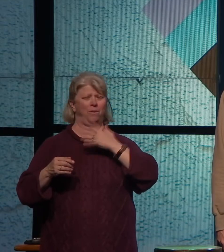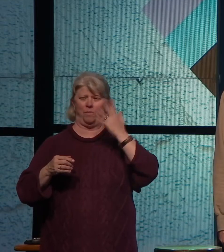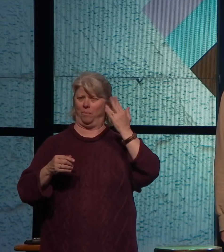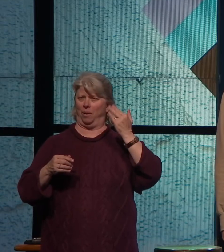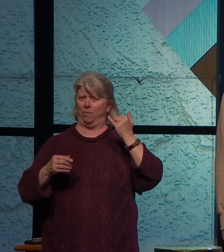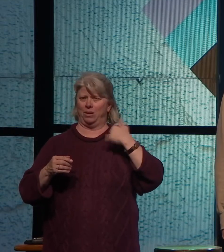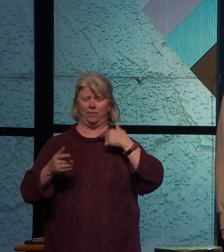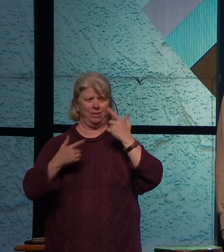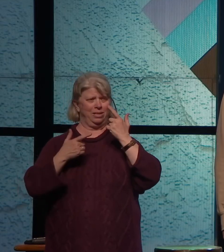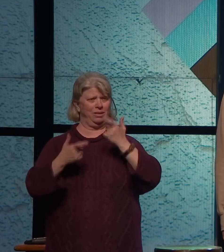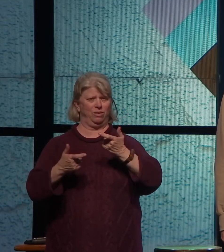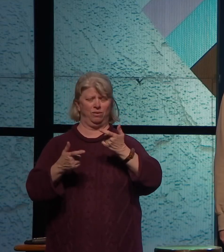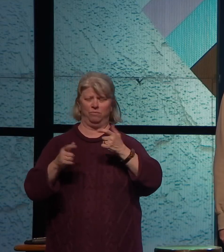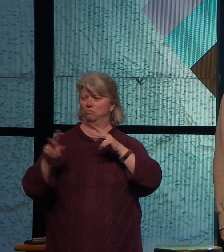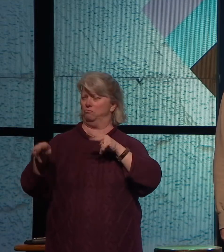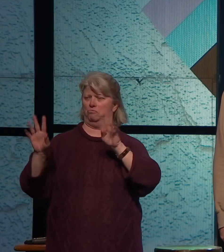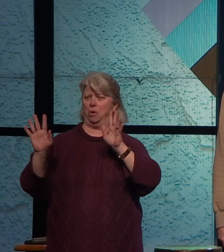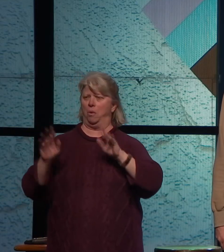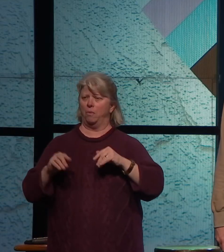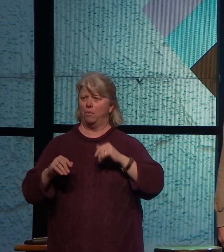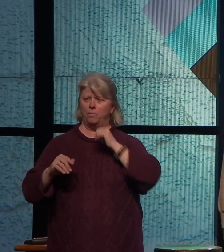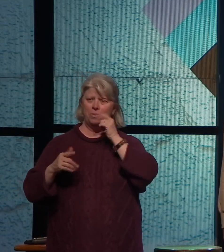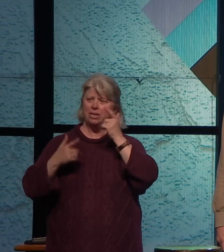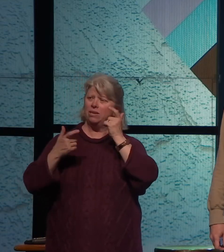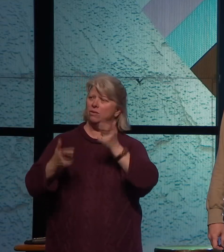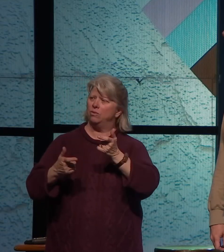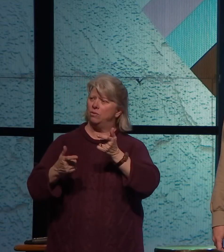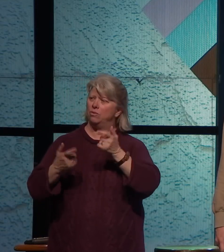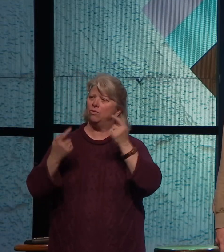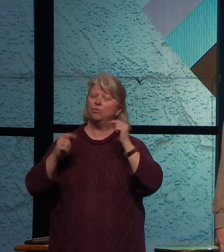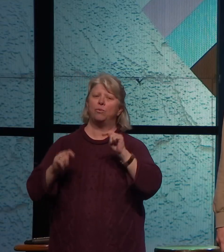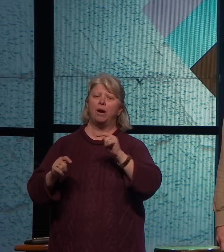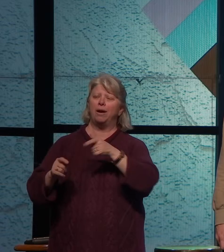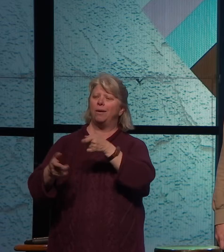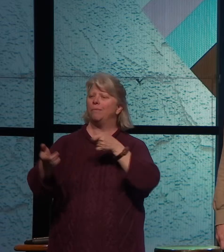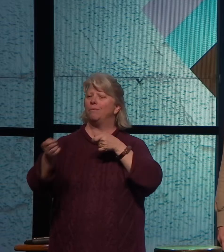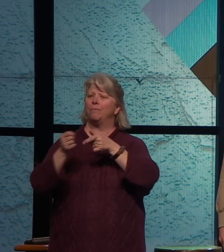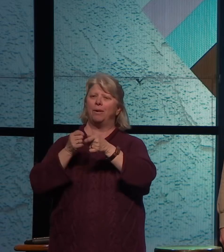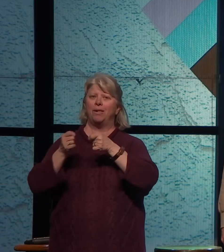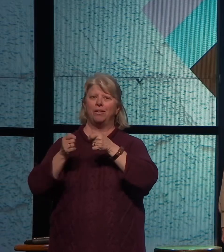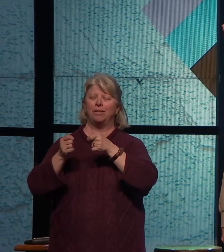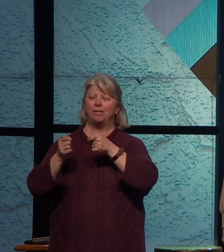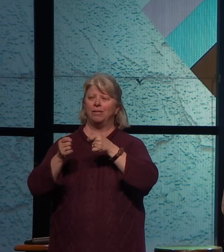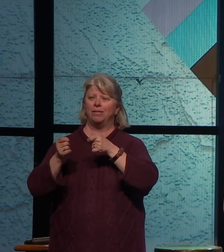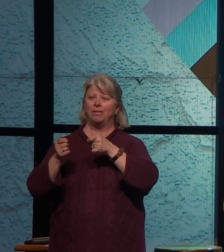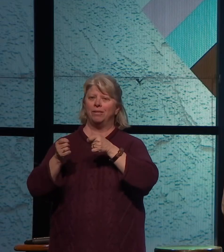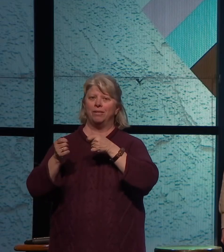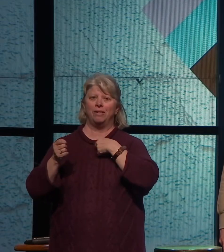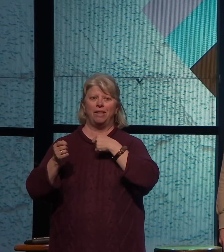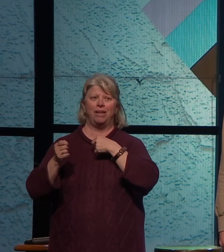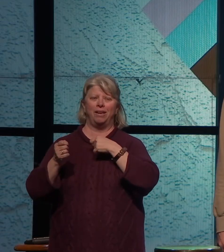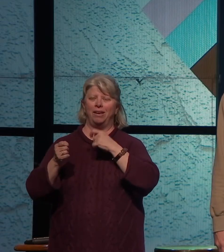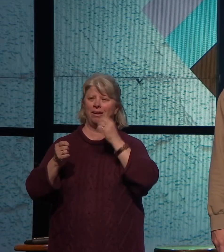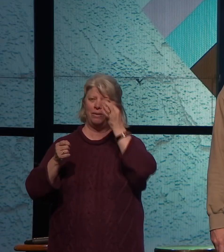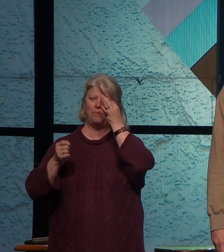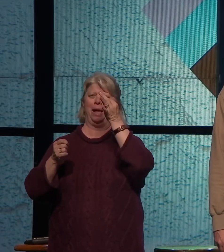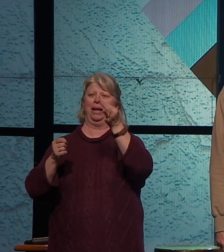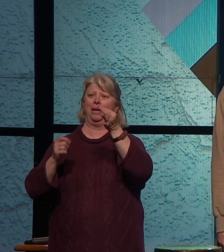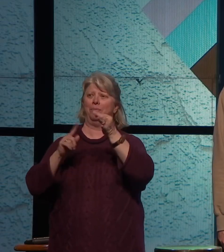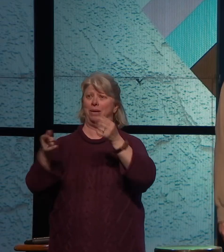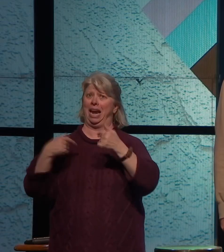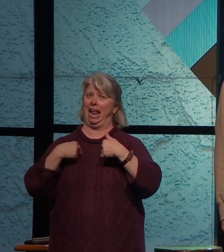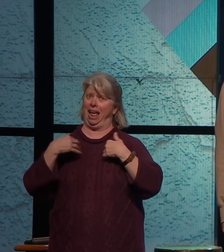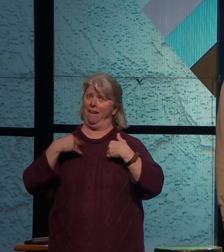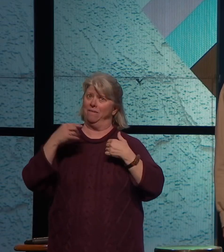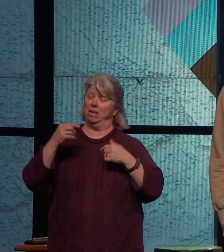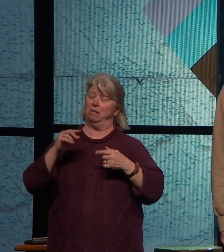I be interested in judging a person? Why would I be interested in trying to pull out the log from or the speck from your eye when I get this big log in my